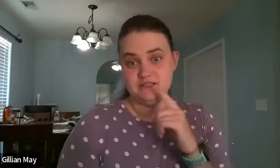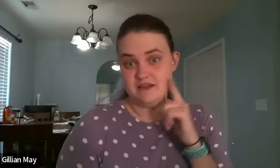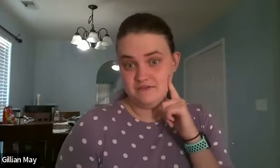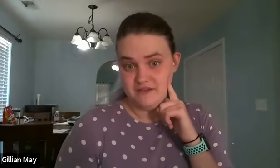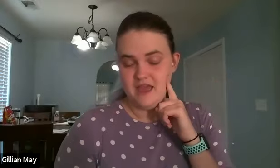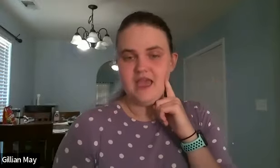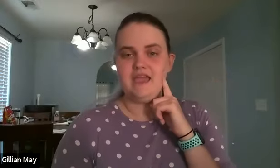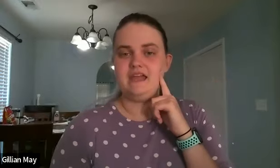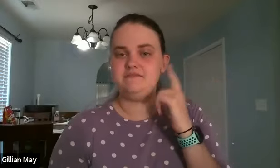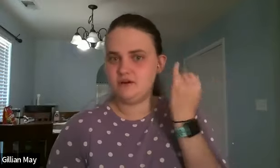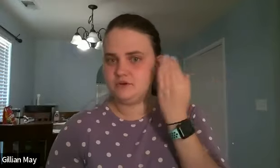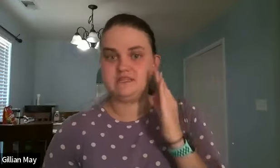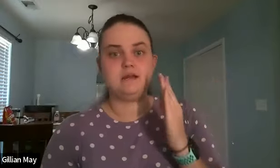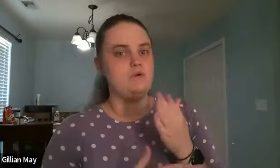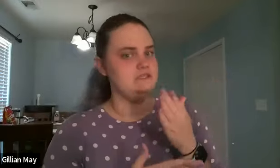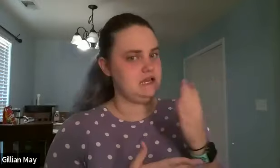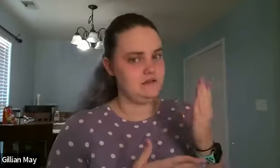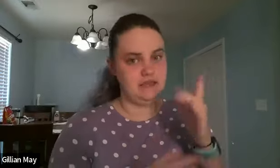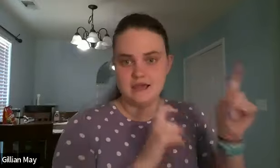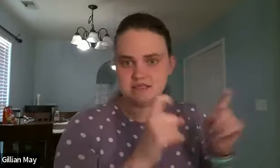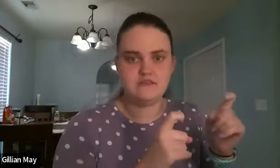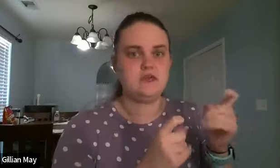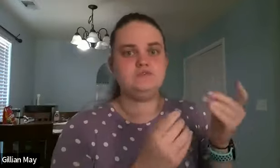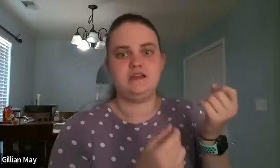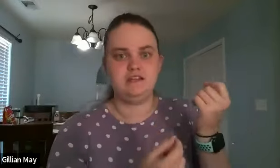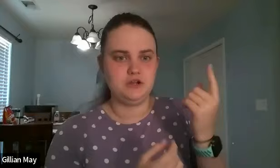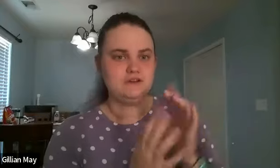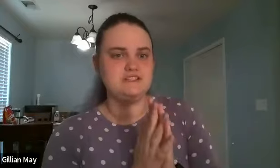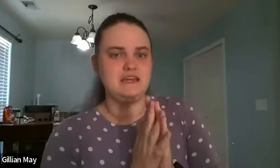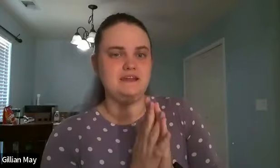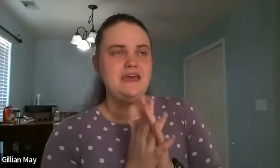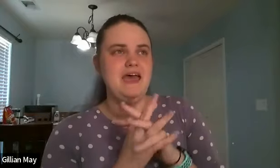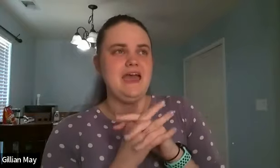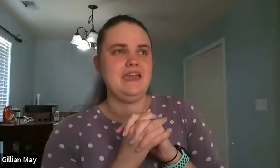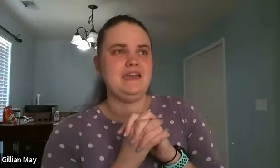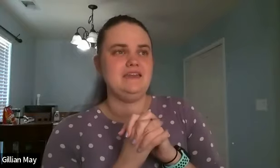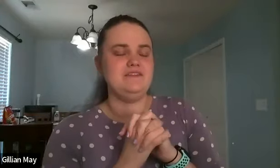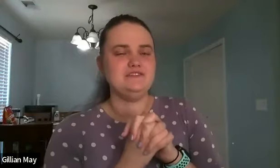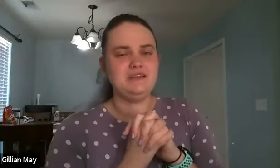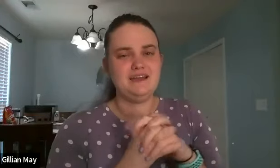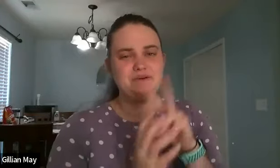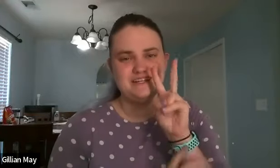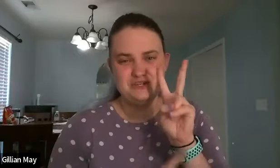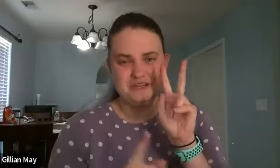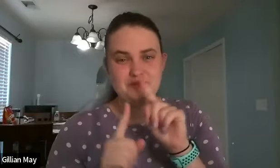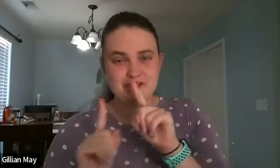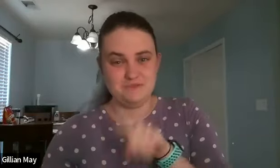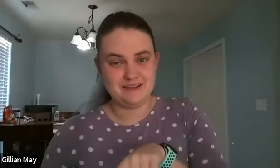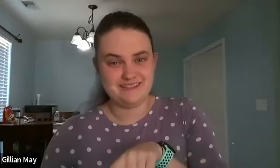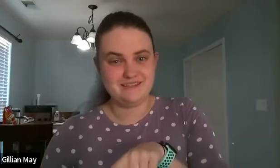deaf. And if I don't know a sign, I'm always asking them, trying to, understand. And this one, I always get two different responses